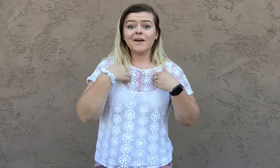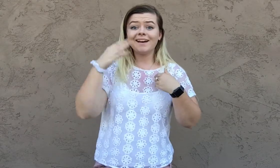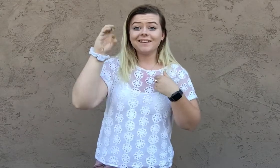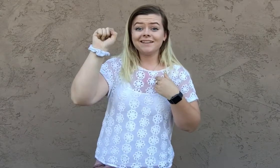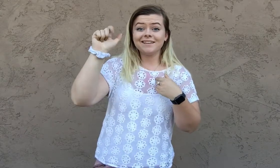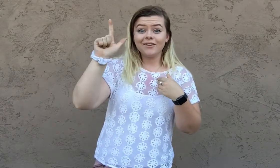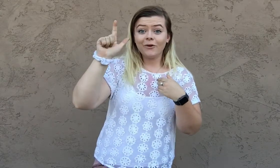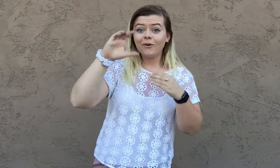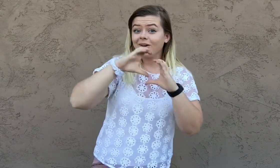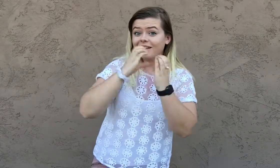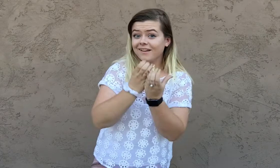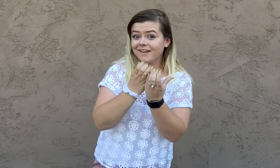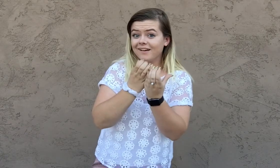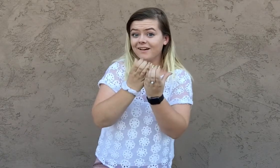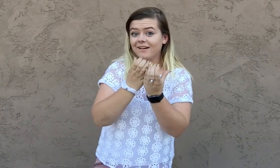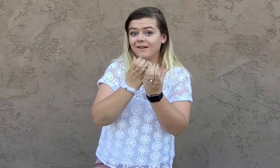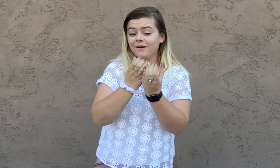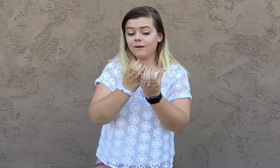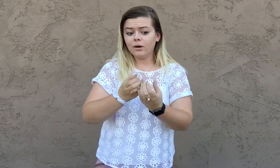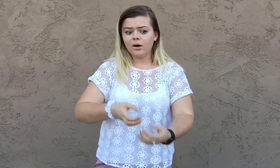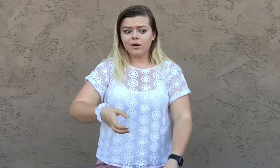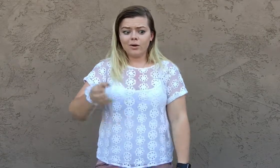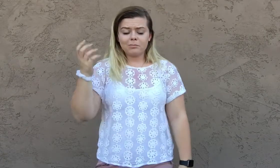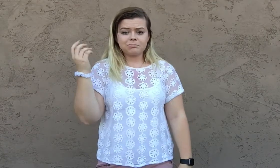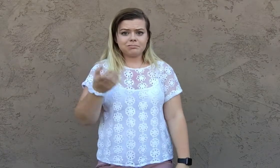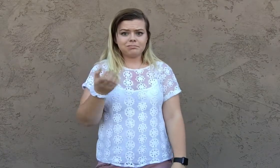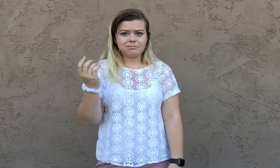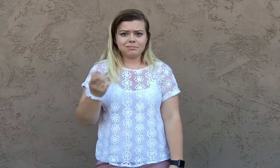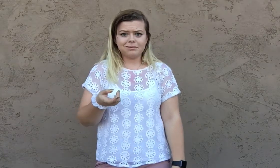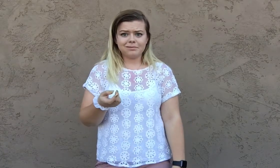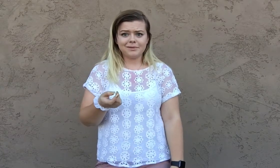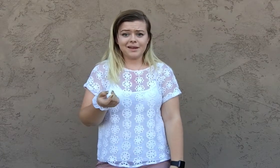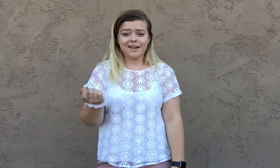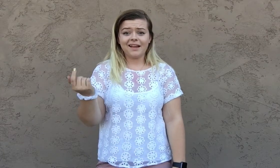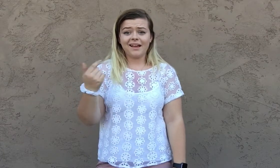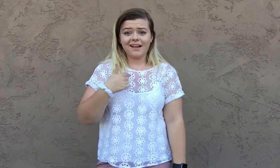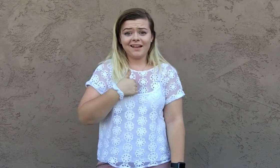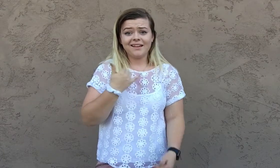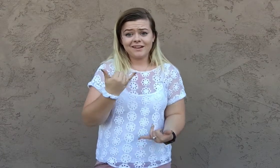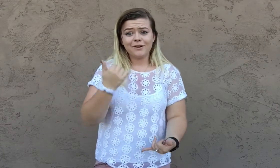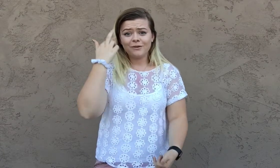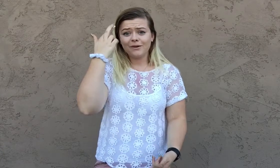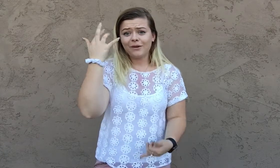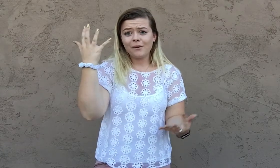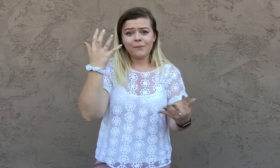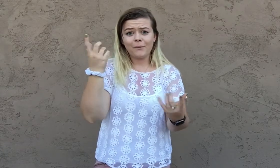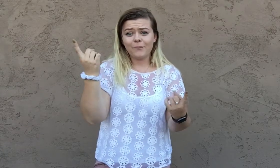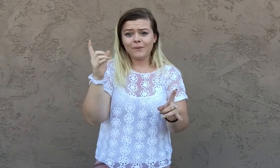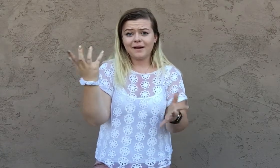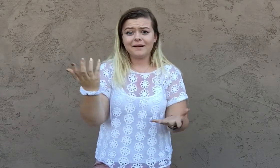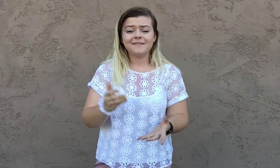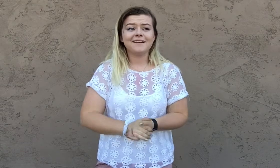did it say? ASL class, you got it. Oh dear. I now realize what was